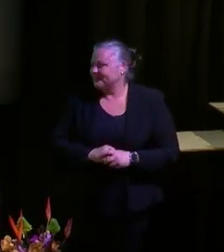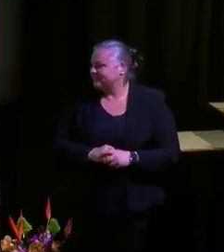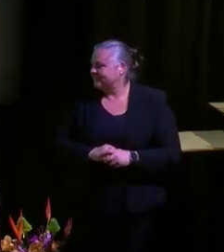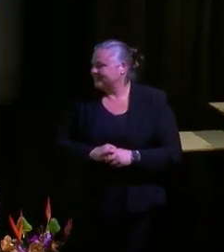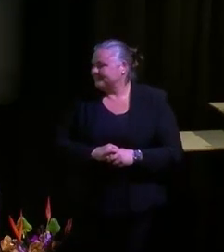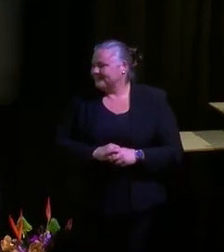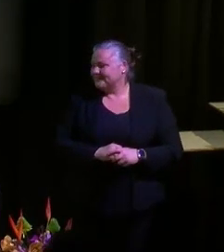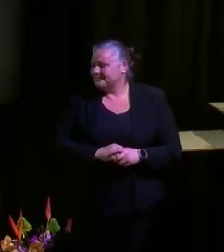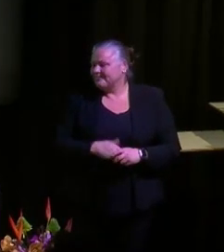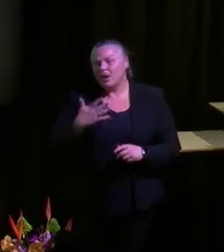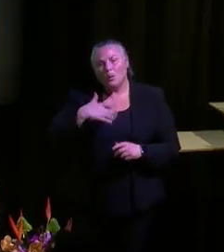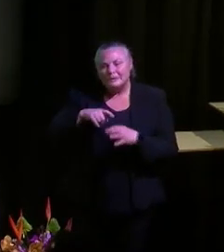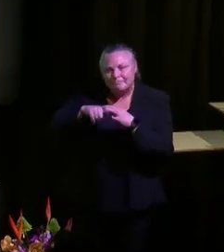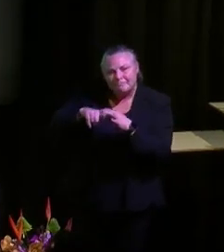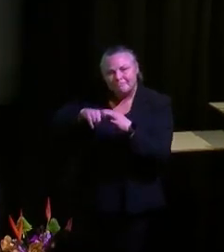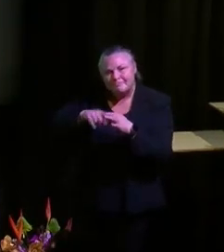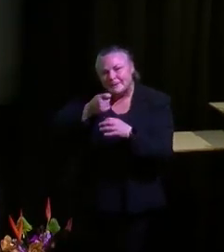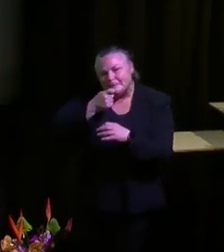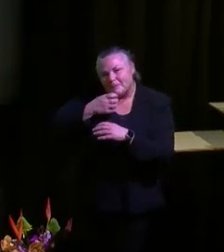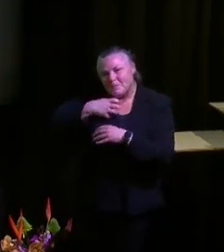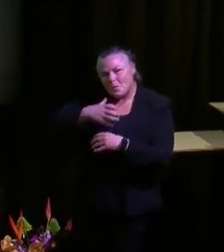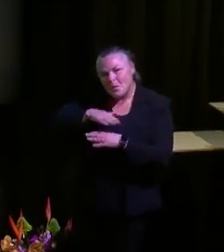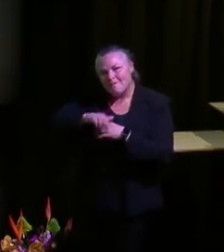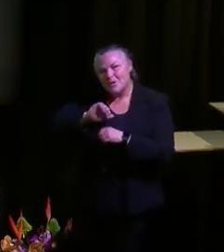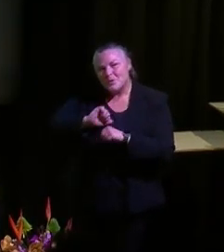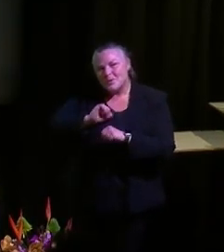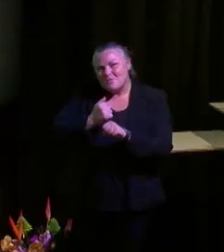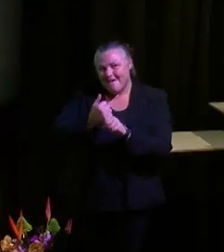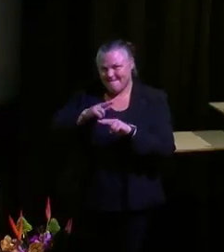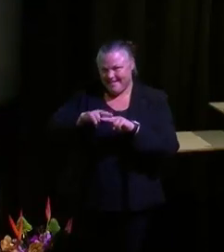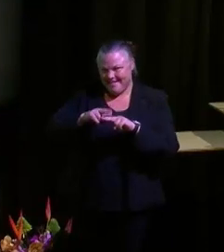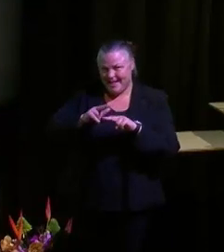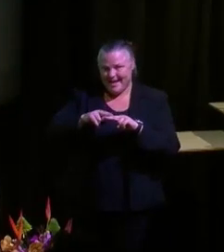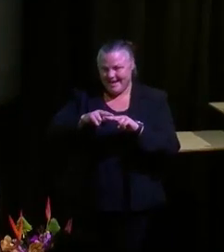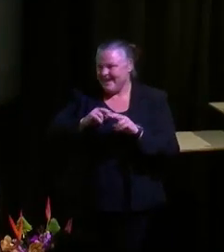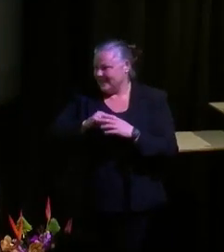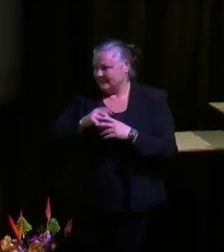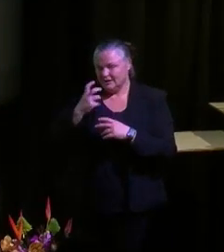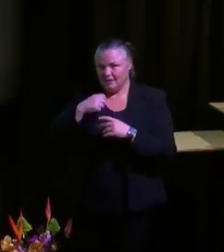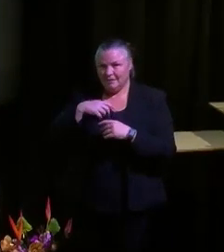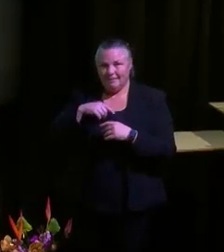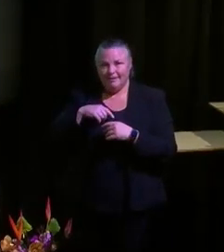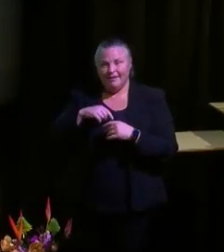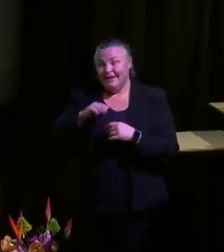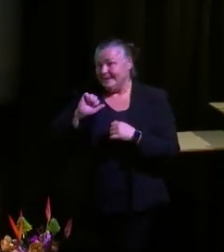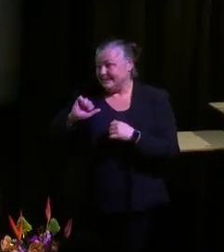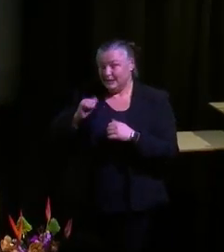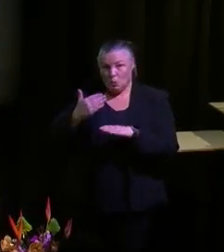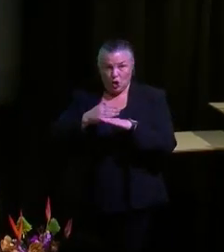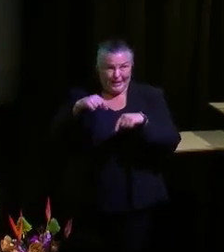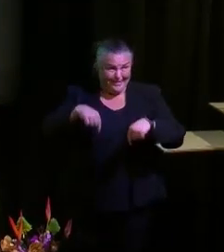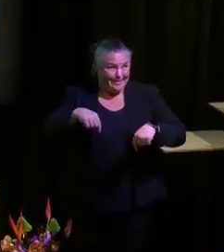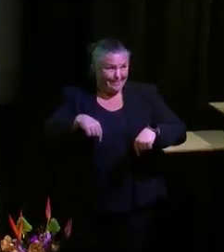did want to ask you a little bit more about your grandfather, because I understand he was a huge figure in his work here.